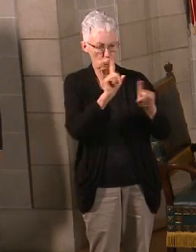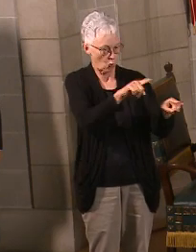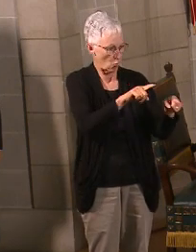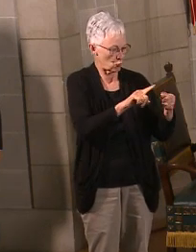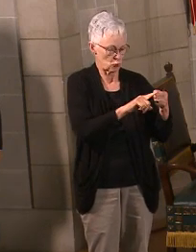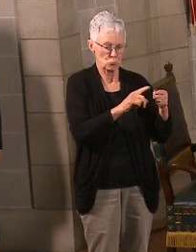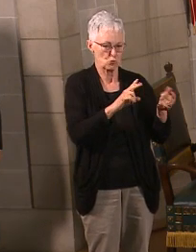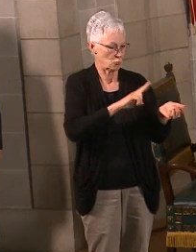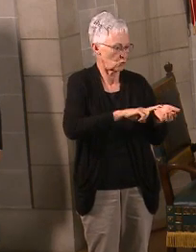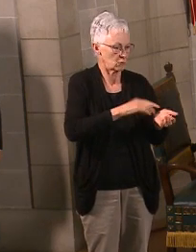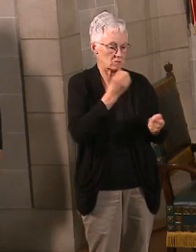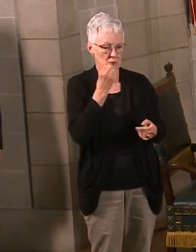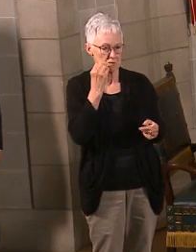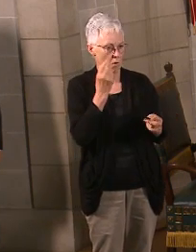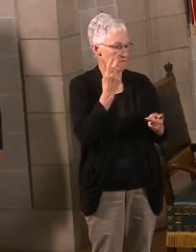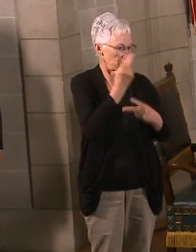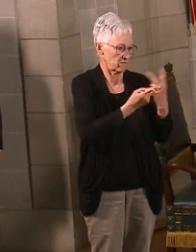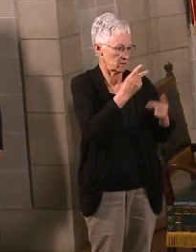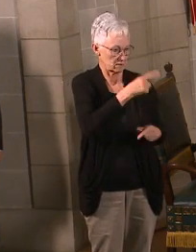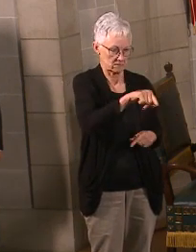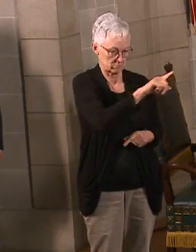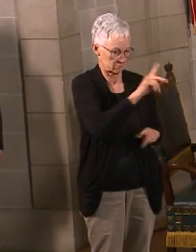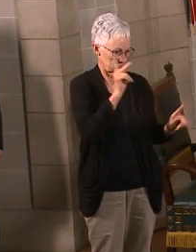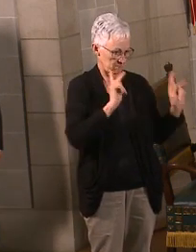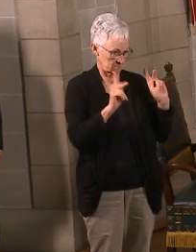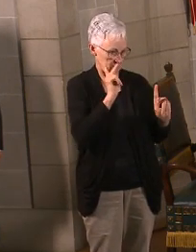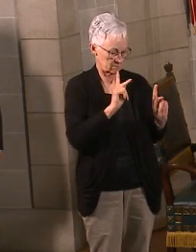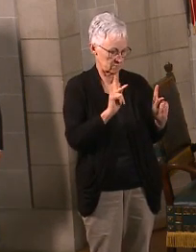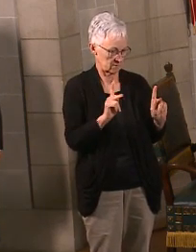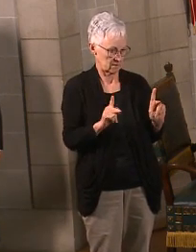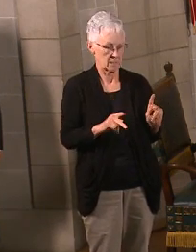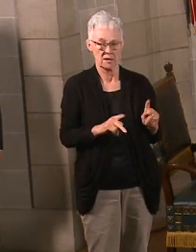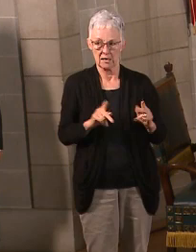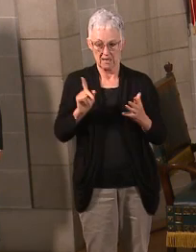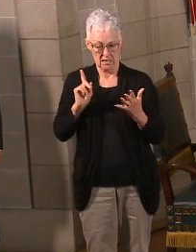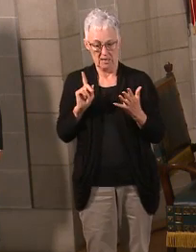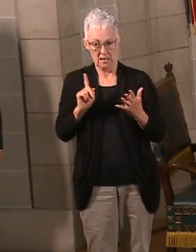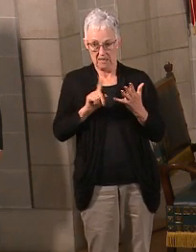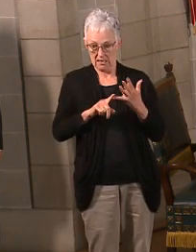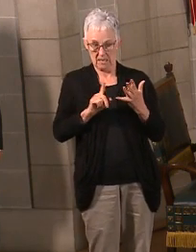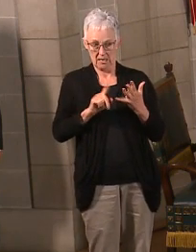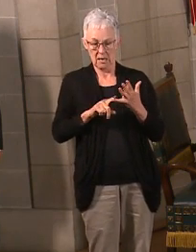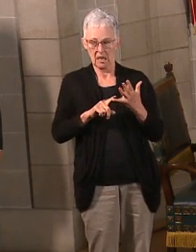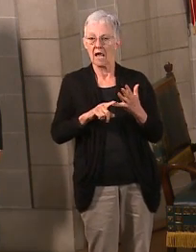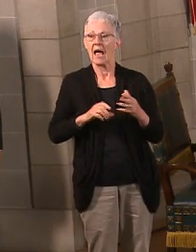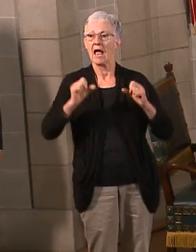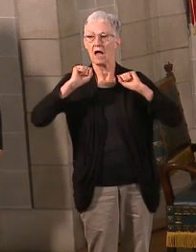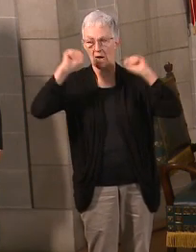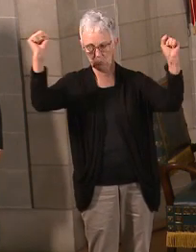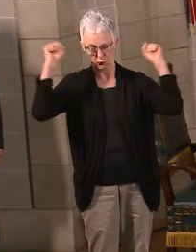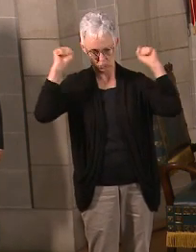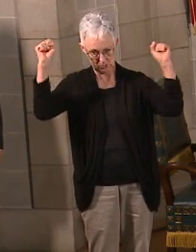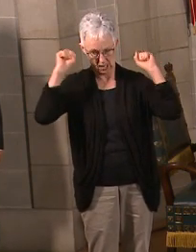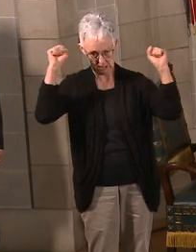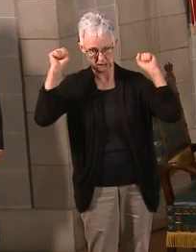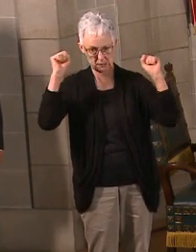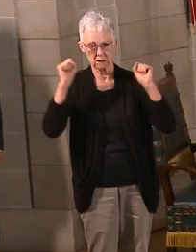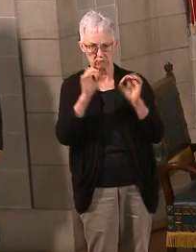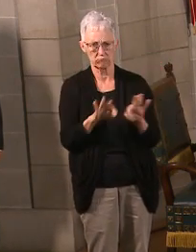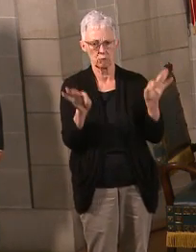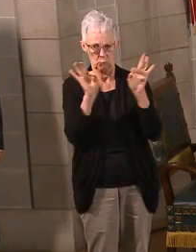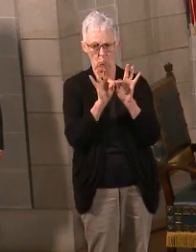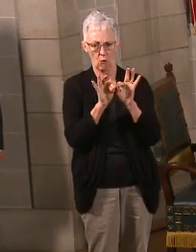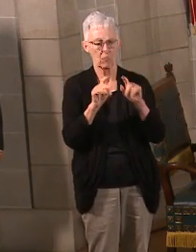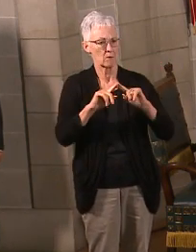with an appropriate socially distanced exercise program or something you're going to do. But again, keep that social distance. Those are our 6 rules for Nebraskans to